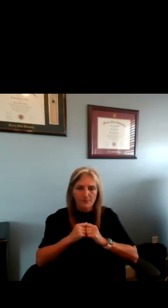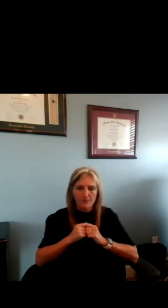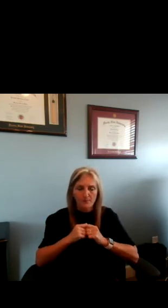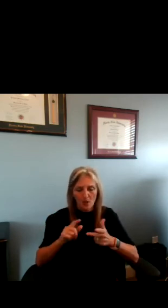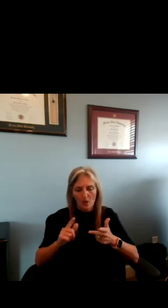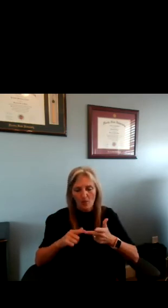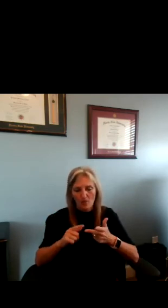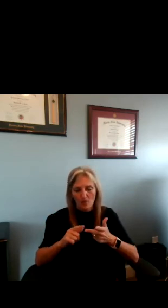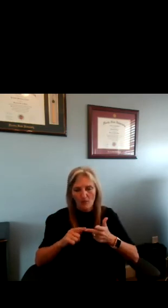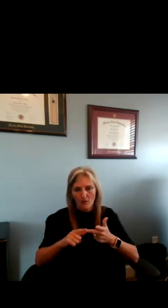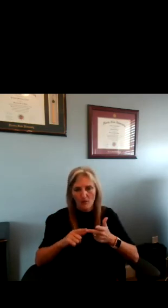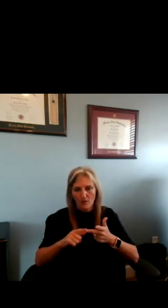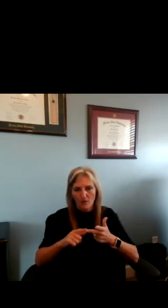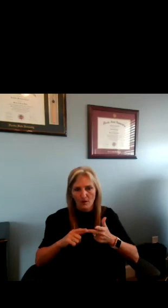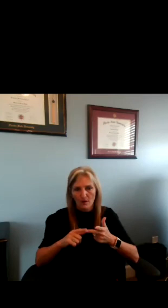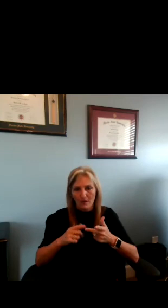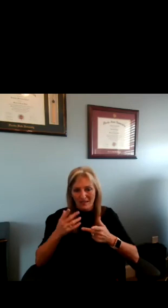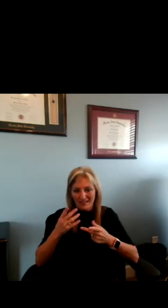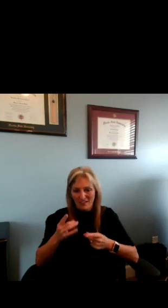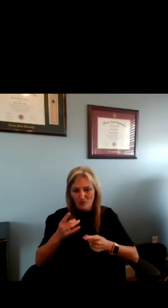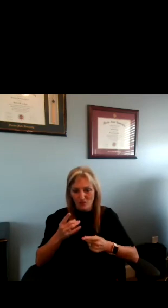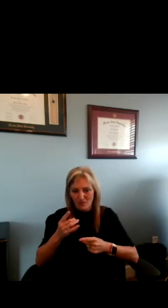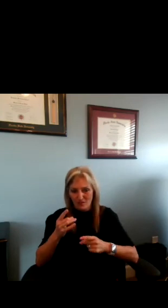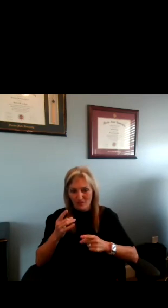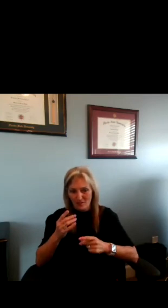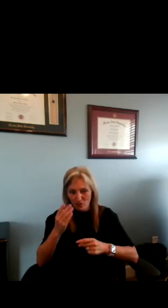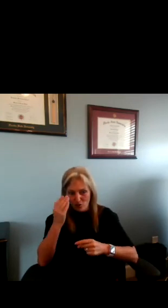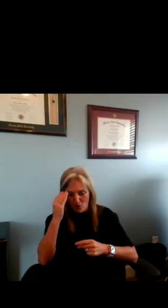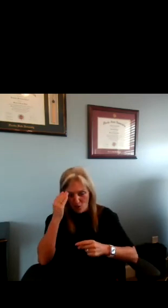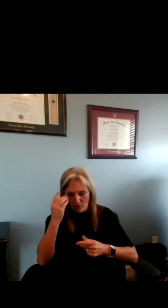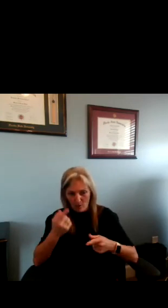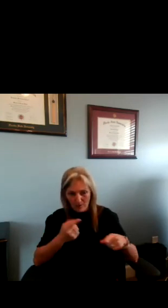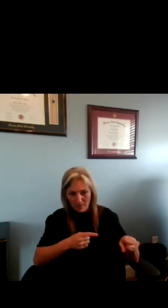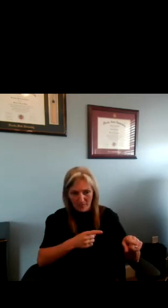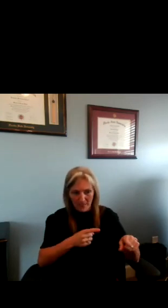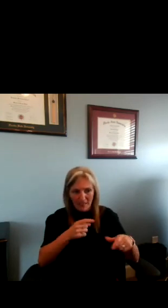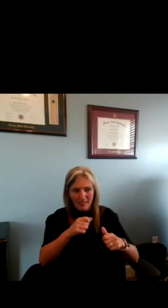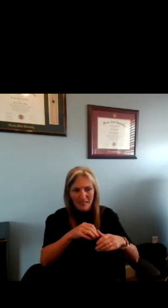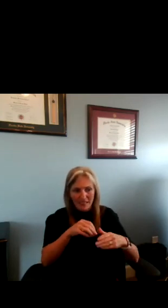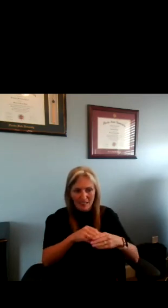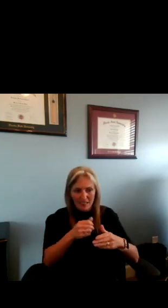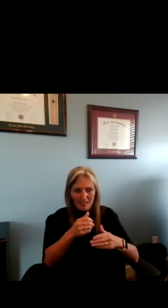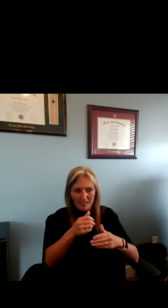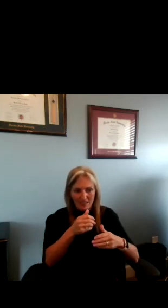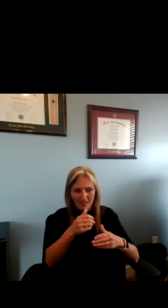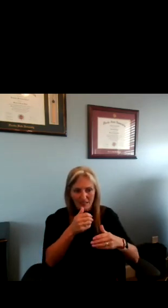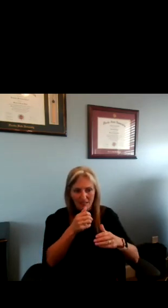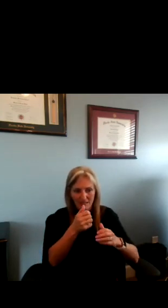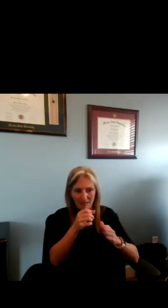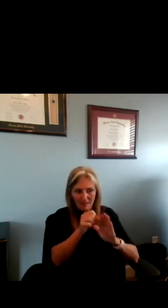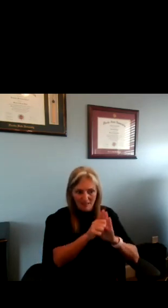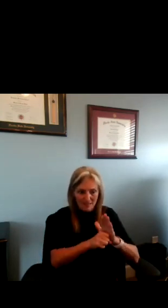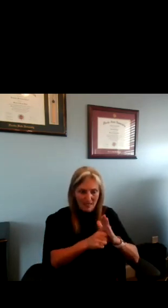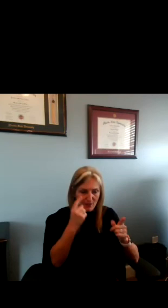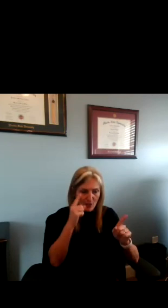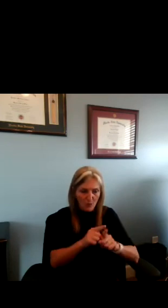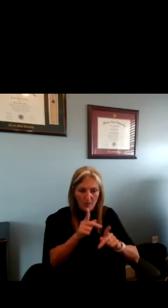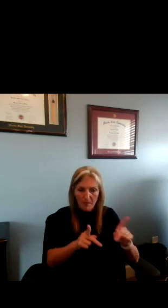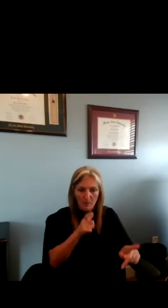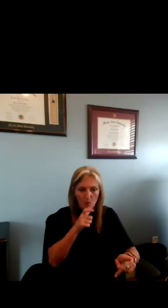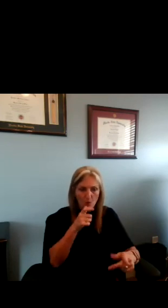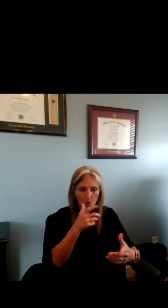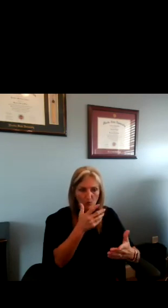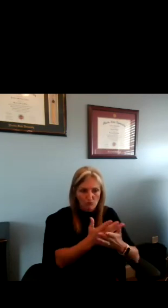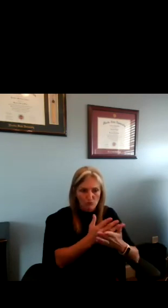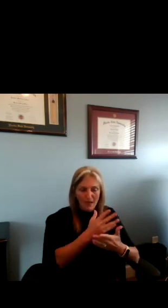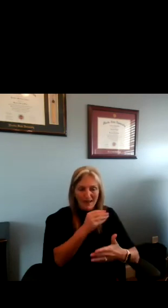Third, in the interest of transparency, each state has agreed to make public a core set of metrics that describe the experiences of those who are incarcerated and